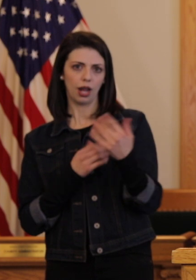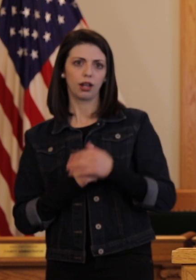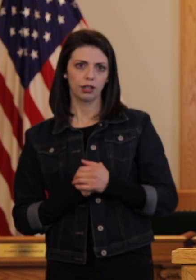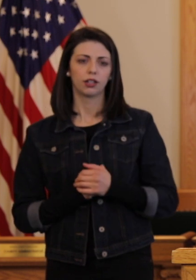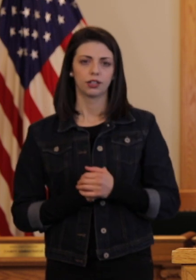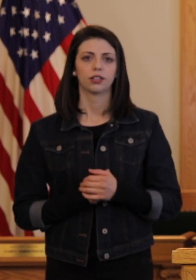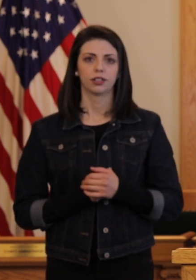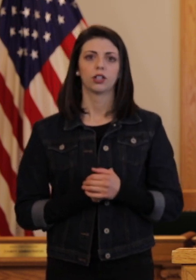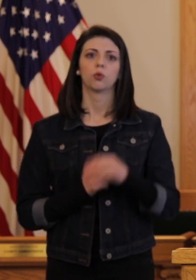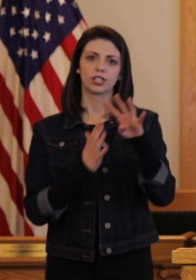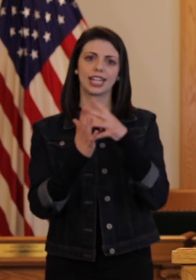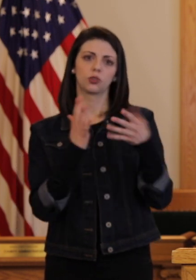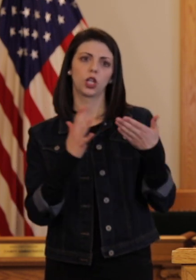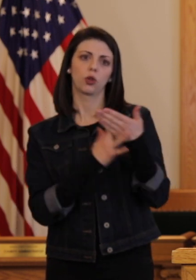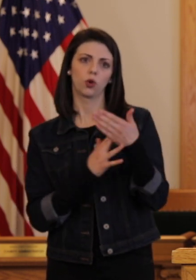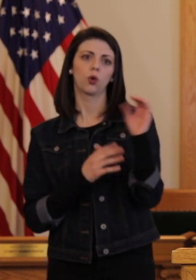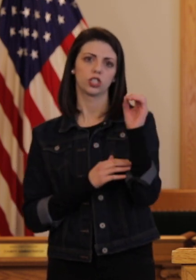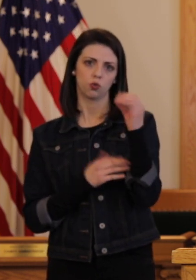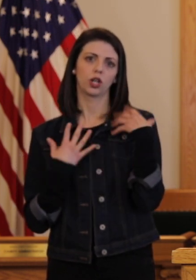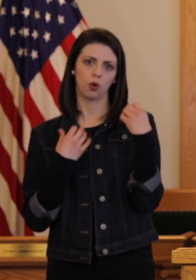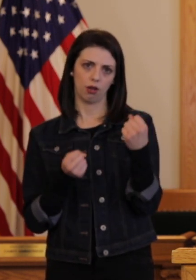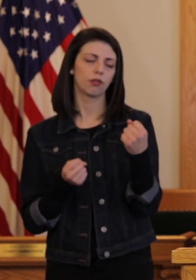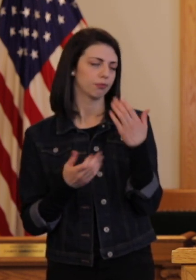scheduling through Oswego Health. Thanks.